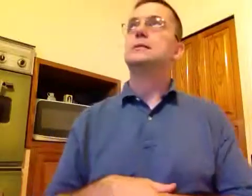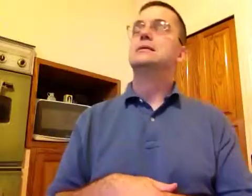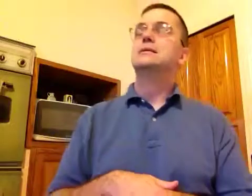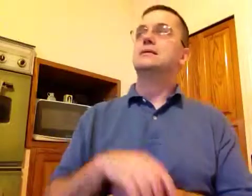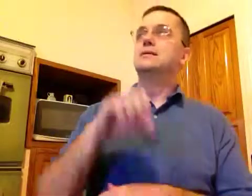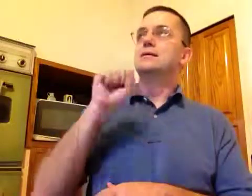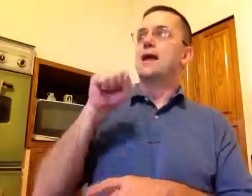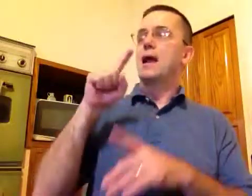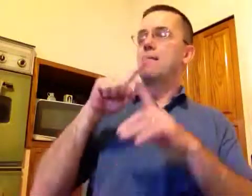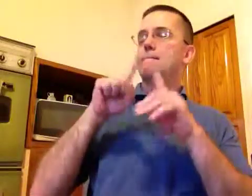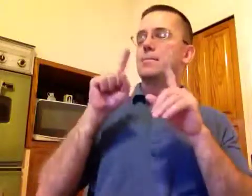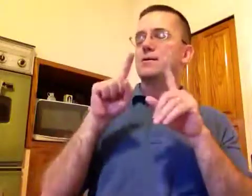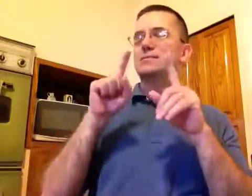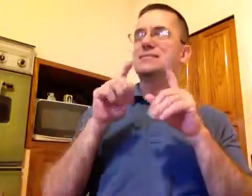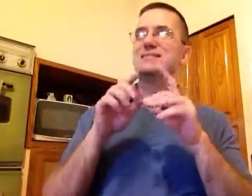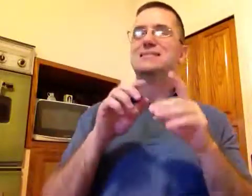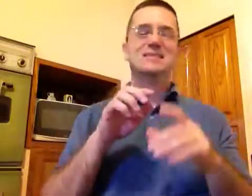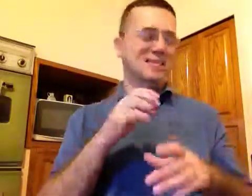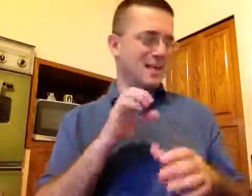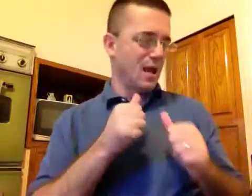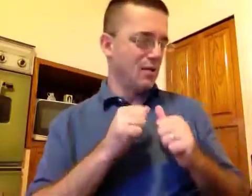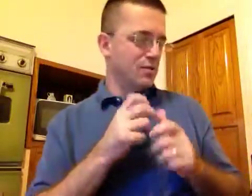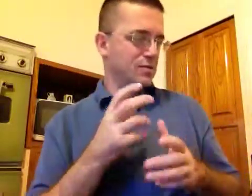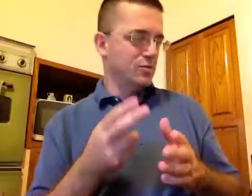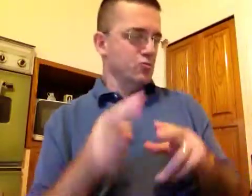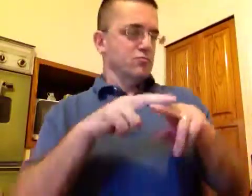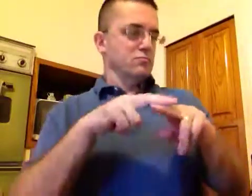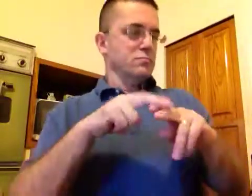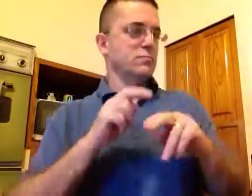Yeah, but it just, How else did you gain other than that?